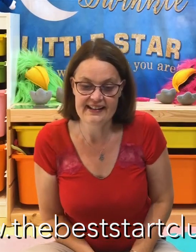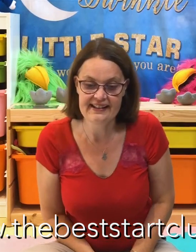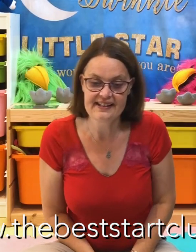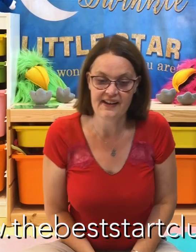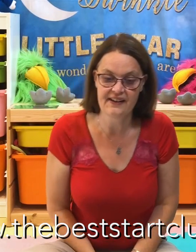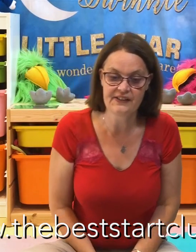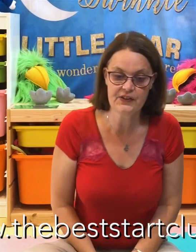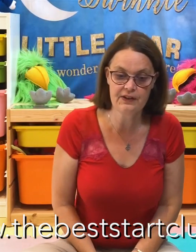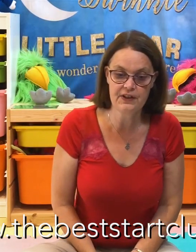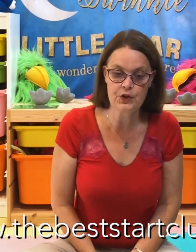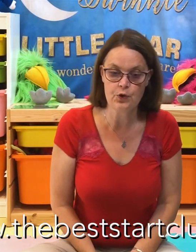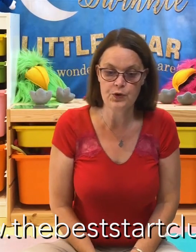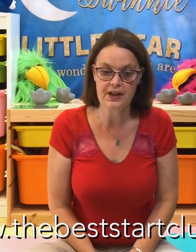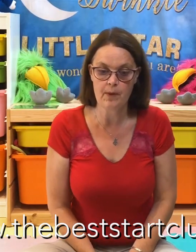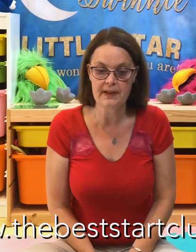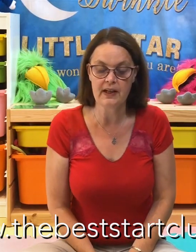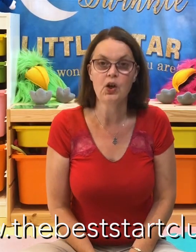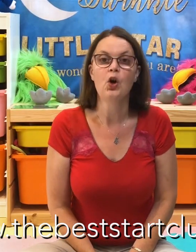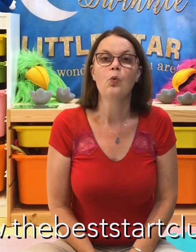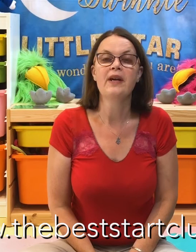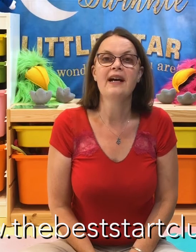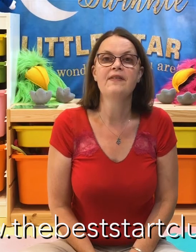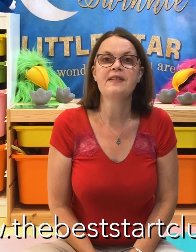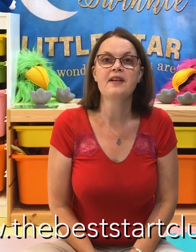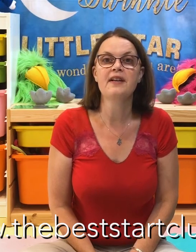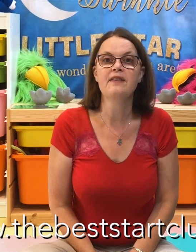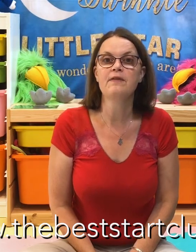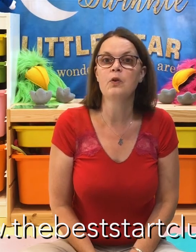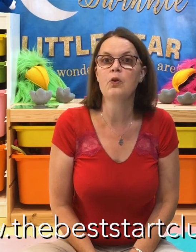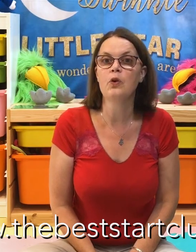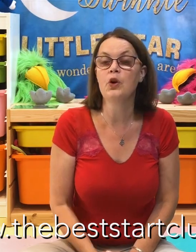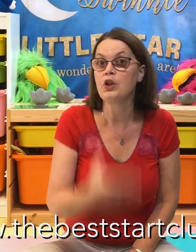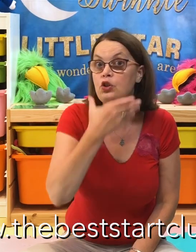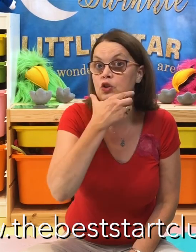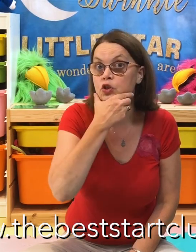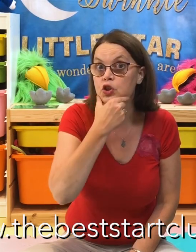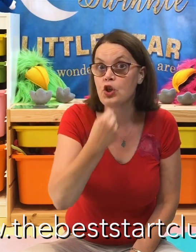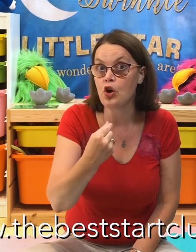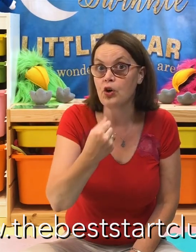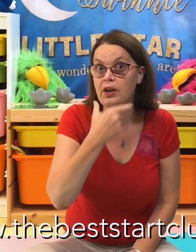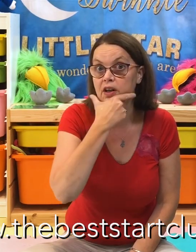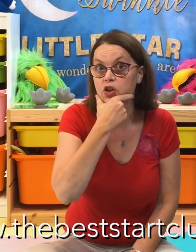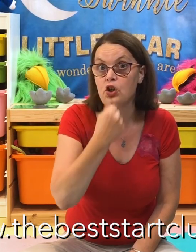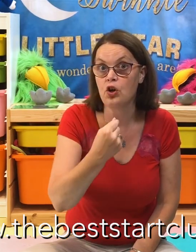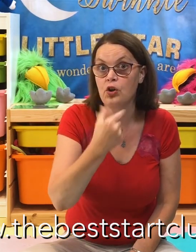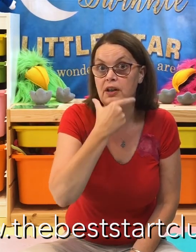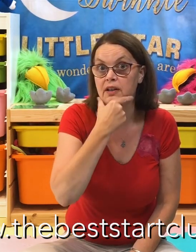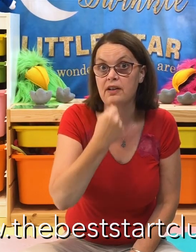and I'm just going to finish off with a couple here. We have the sign for dog, dog,